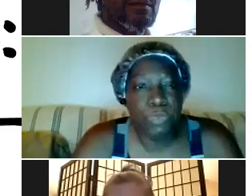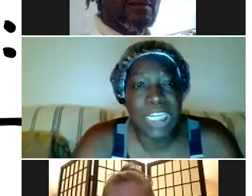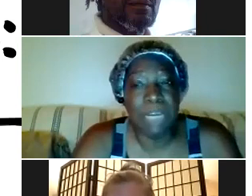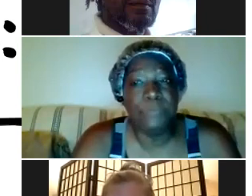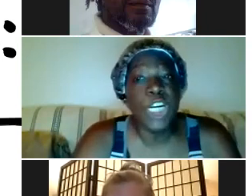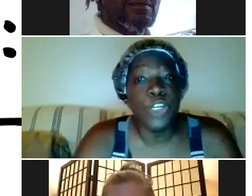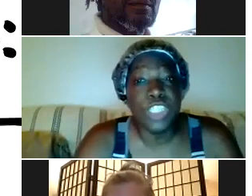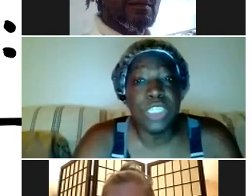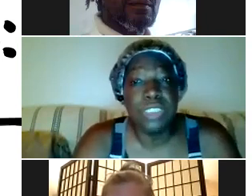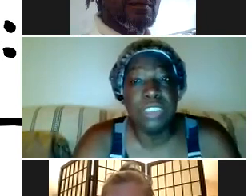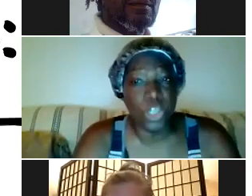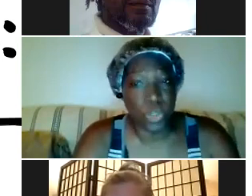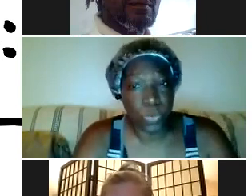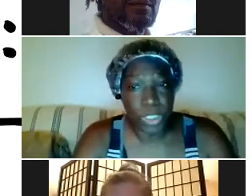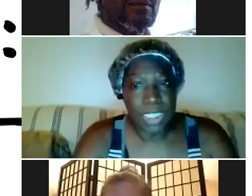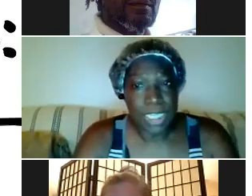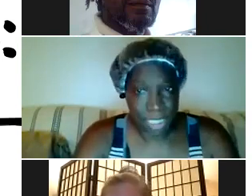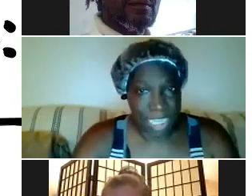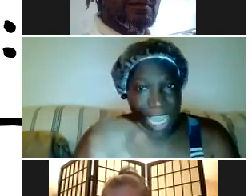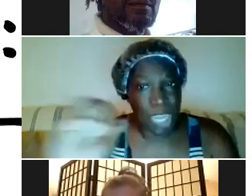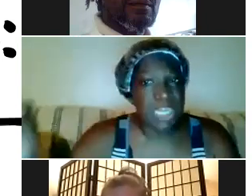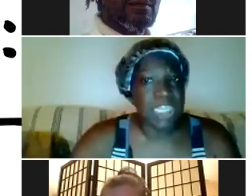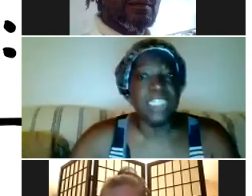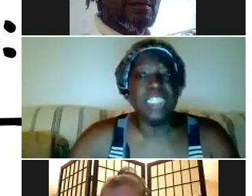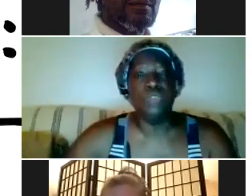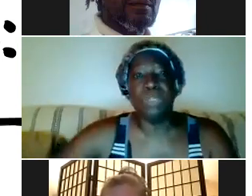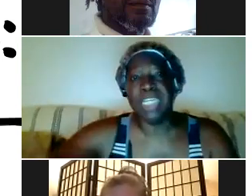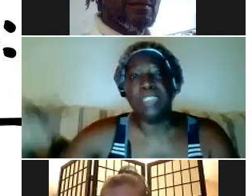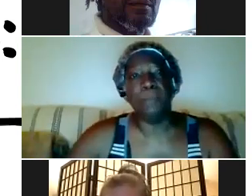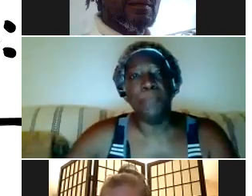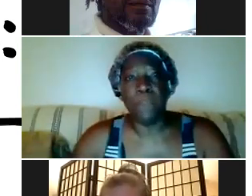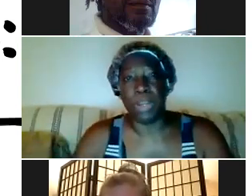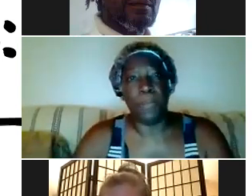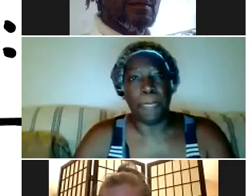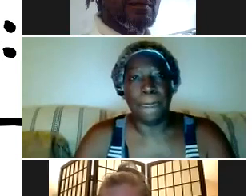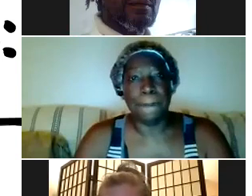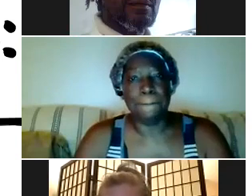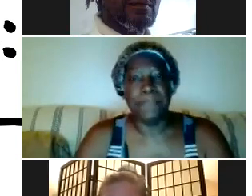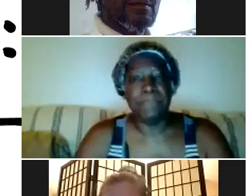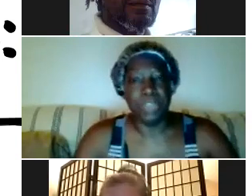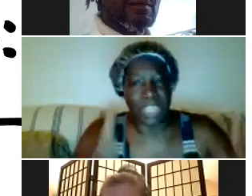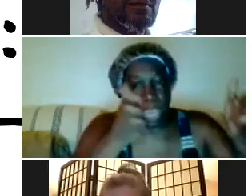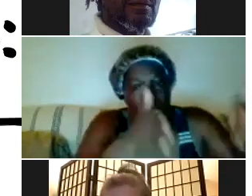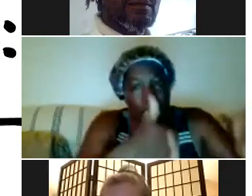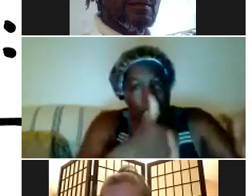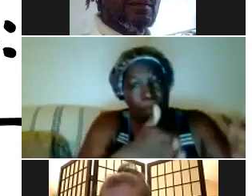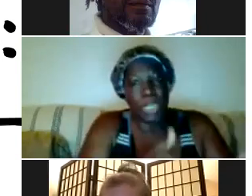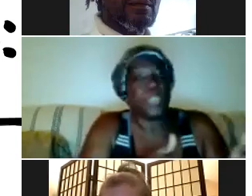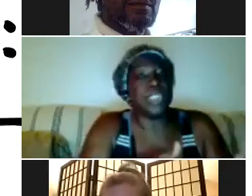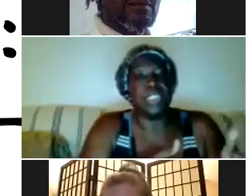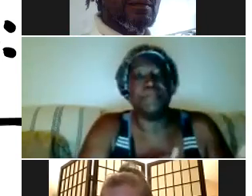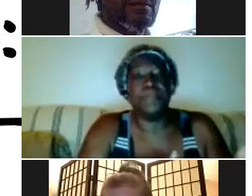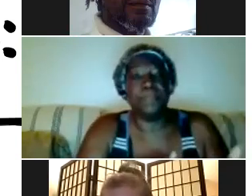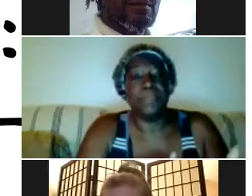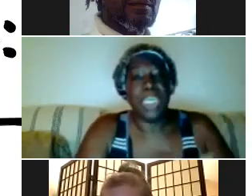Time would come first. So the time in the sentence would be tomorrow. So that would come